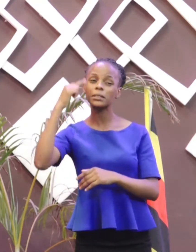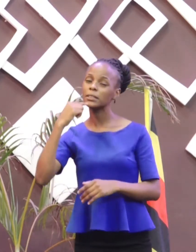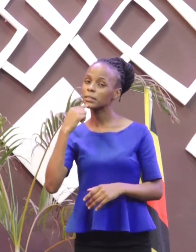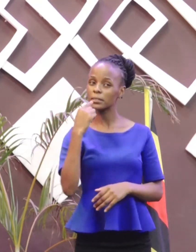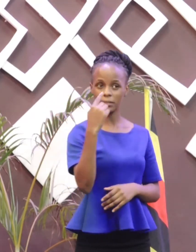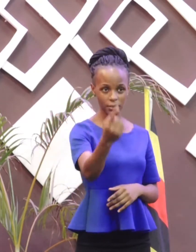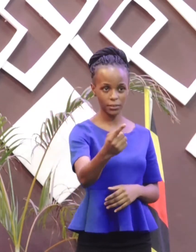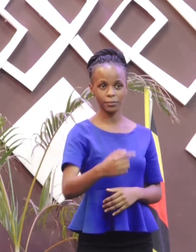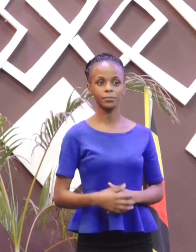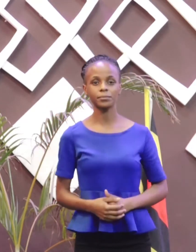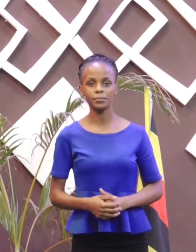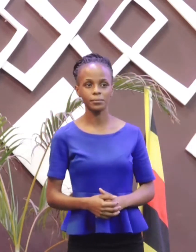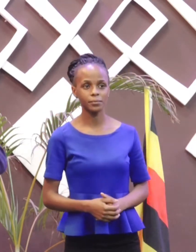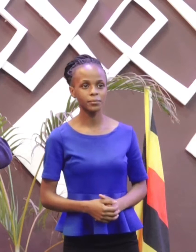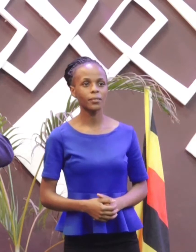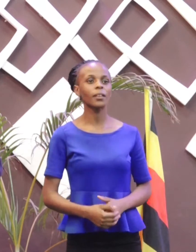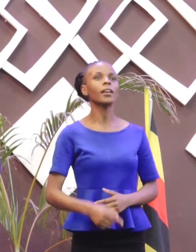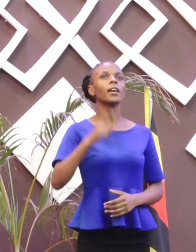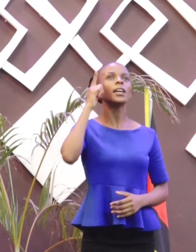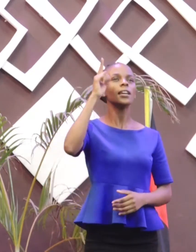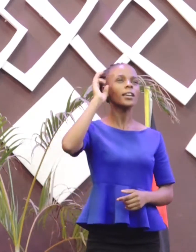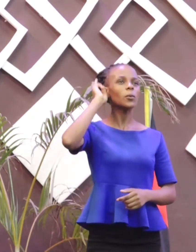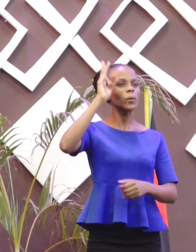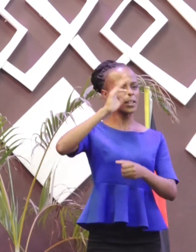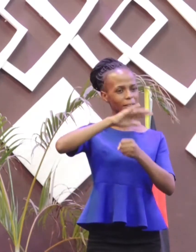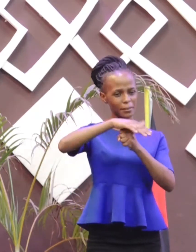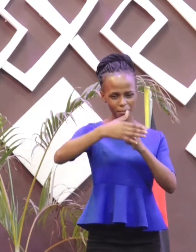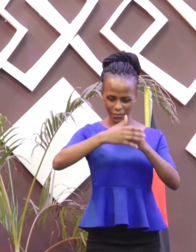olw'okubanga Katonda ye yakyogedde, he will cause things